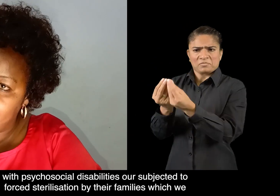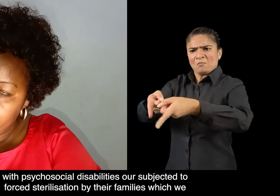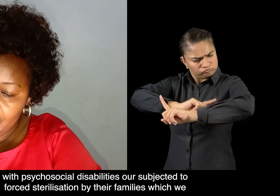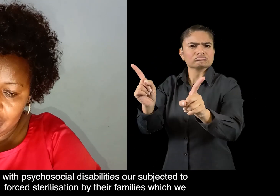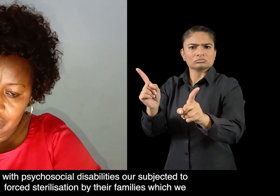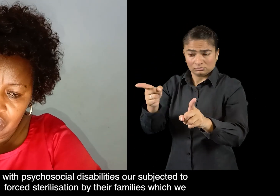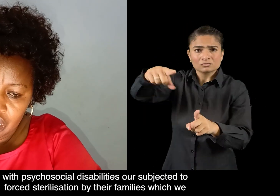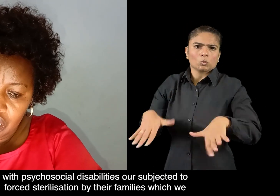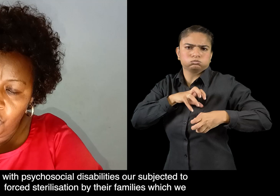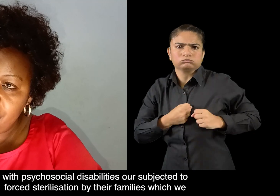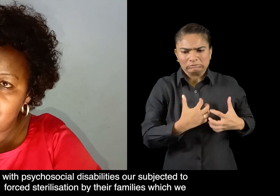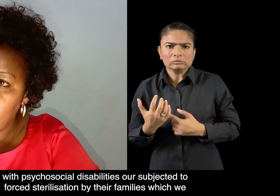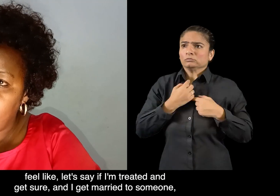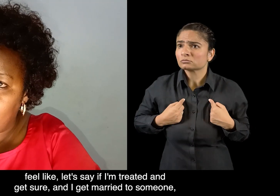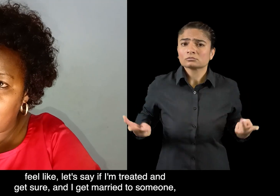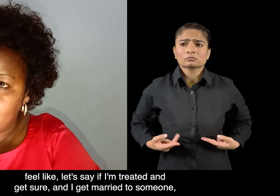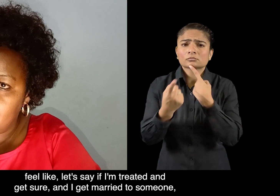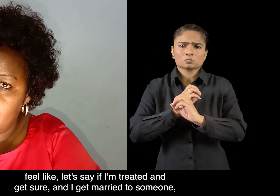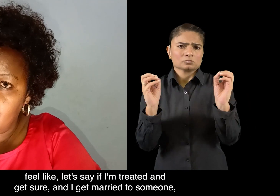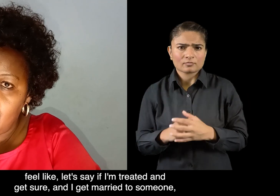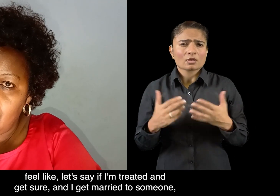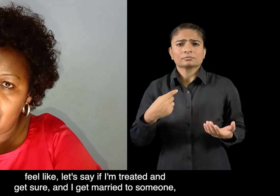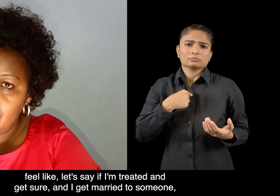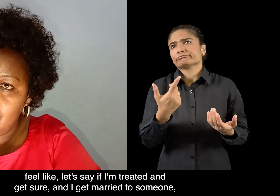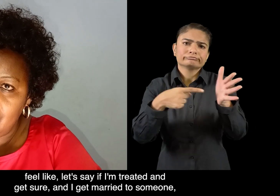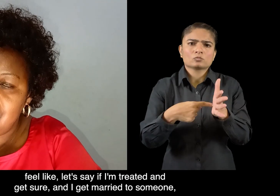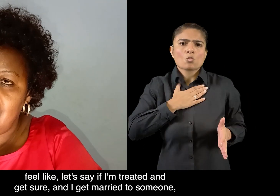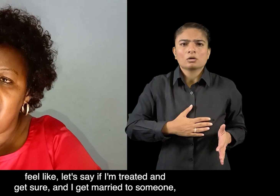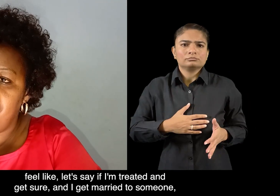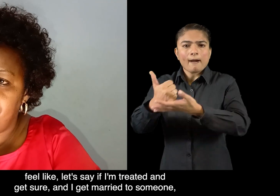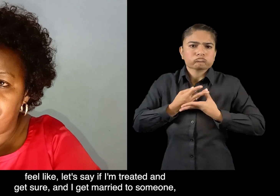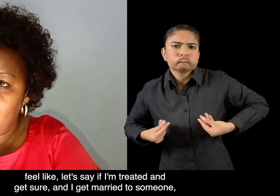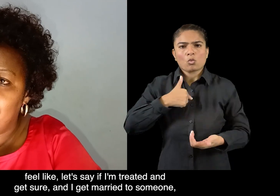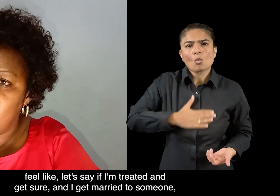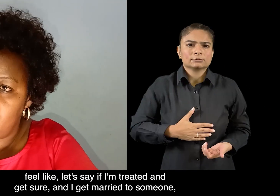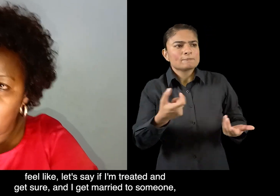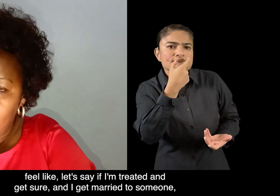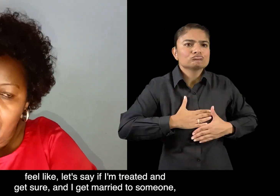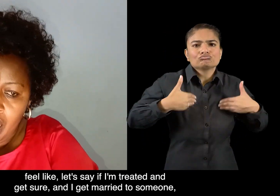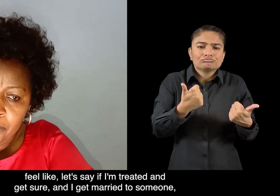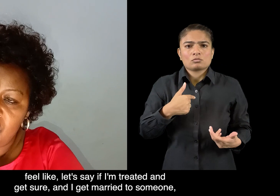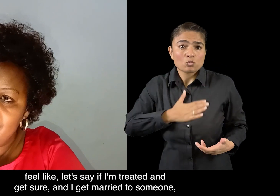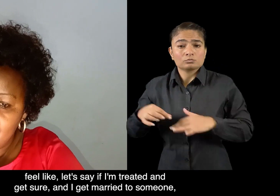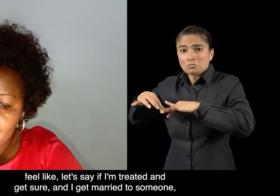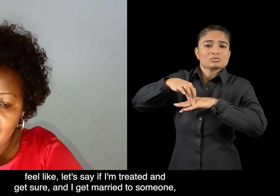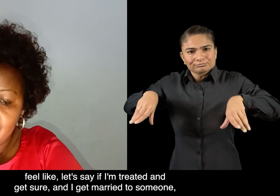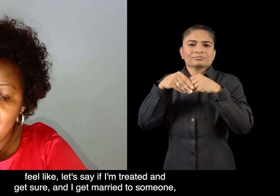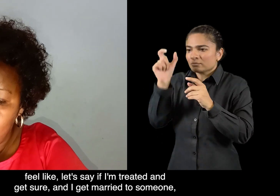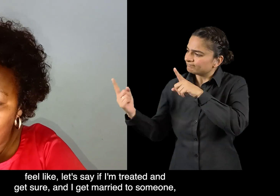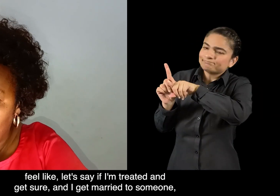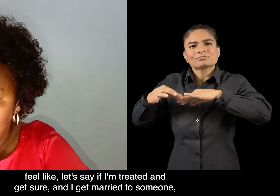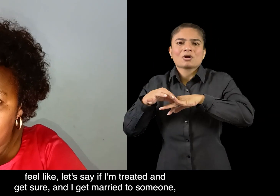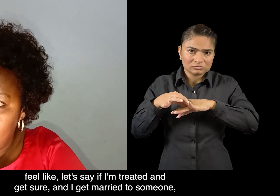their families, which we feel like, let's say if I'm treated and